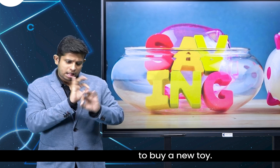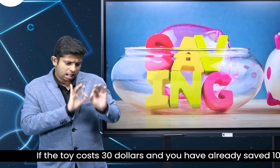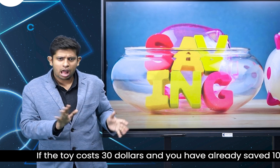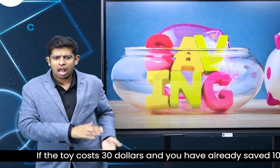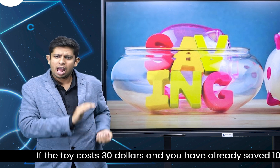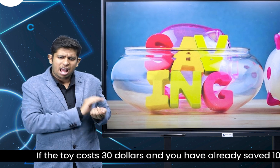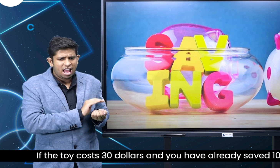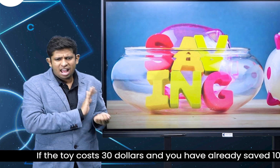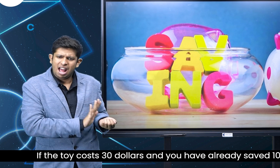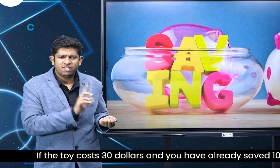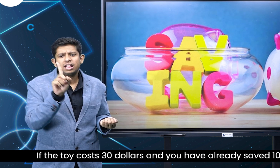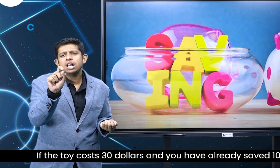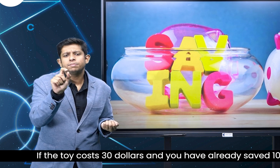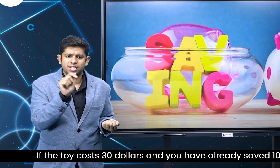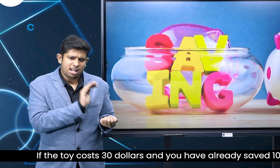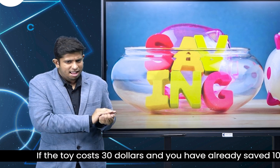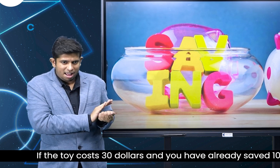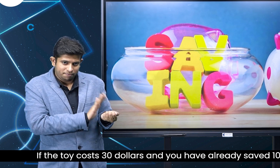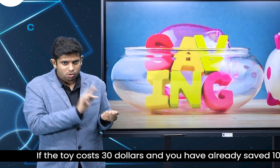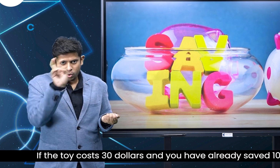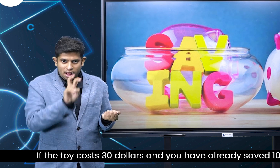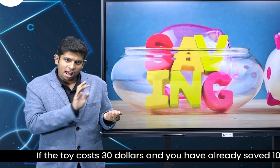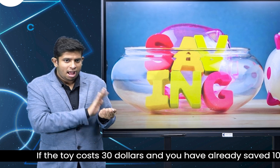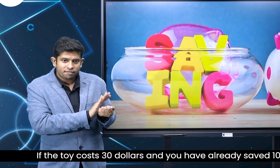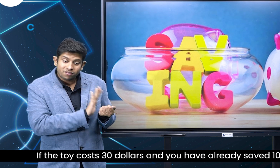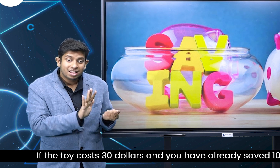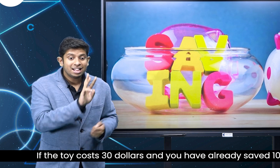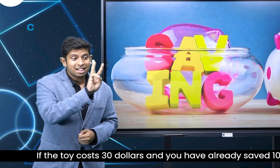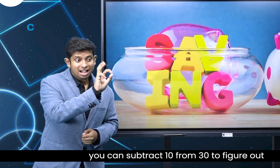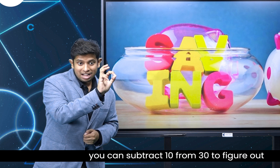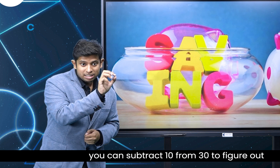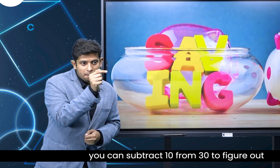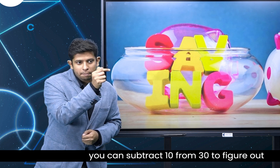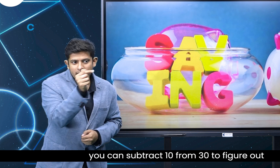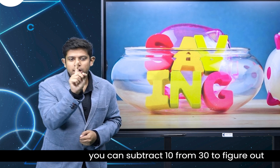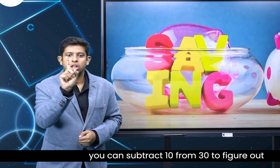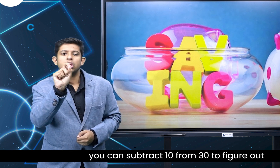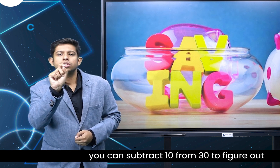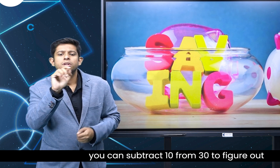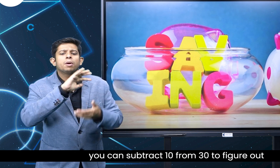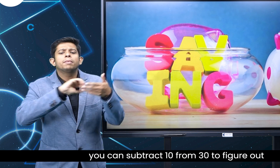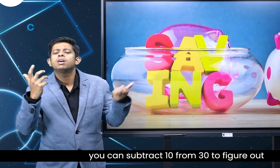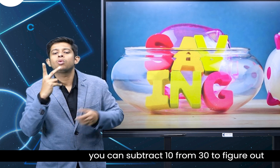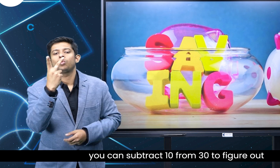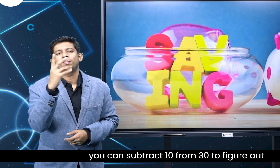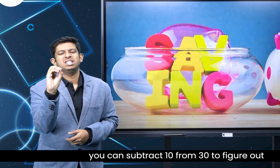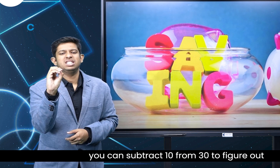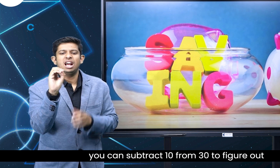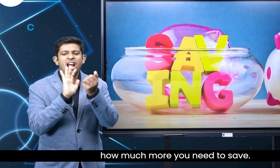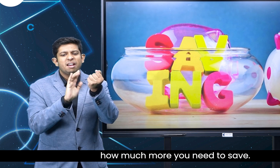If a toy costs $30 and you have already saved $10, you can subtract 10 from 30 to figure out how much